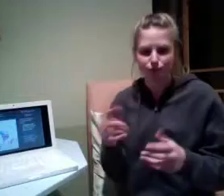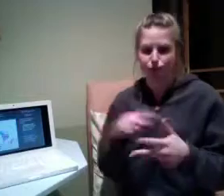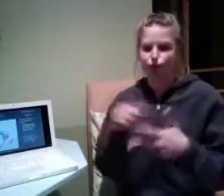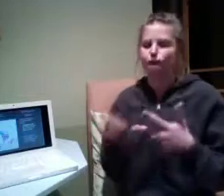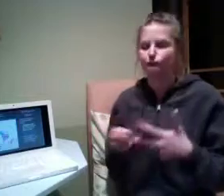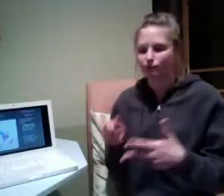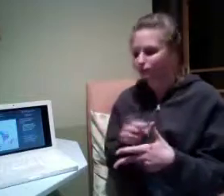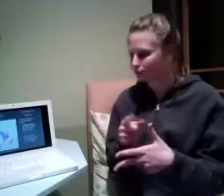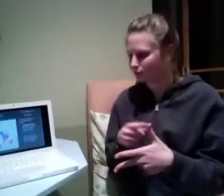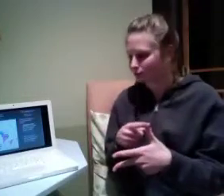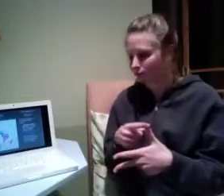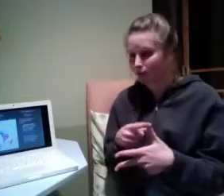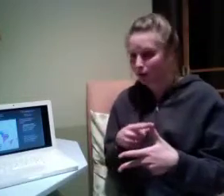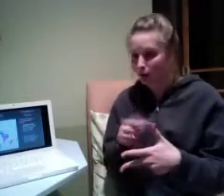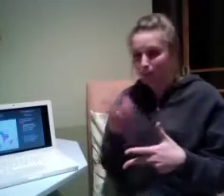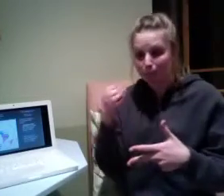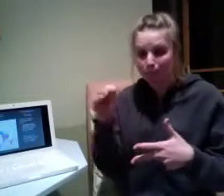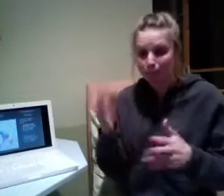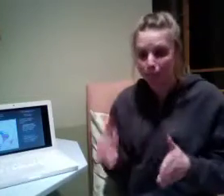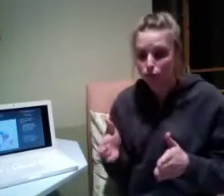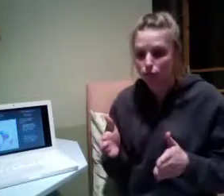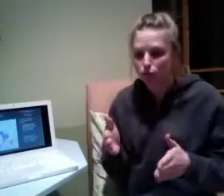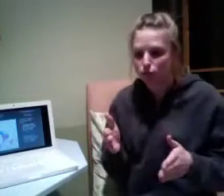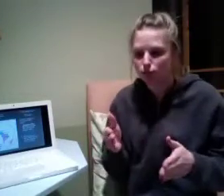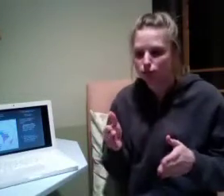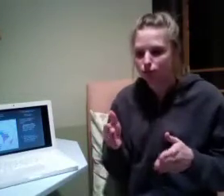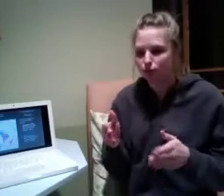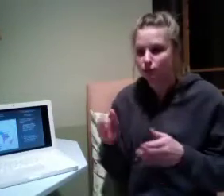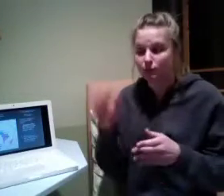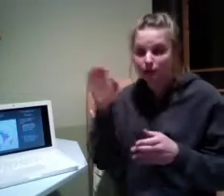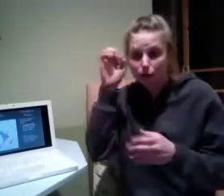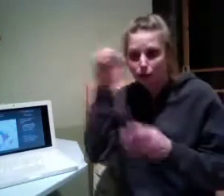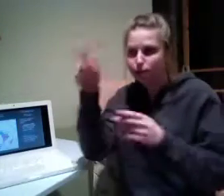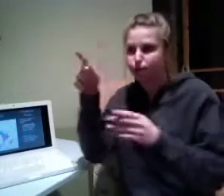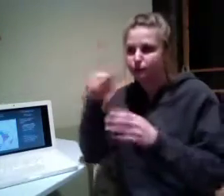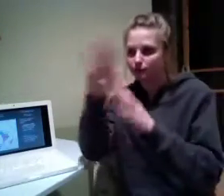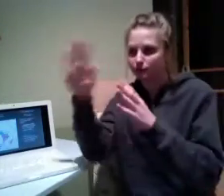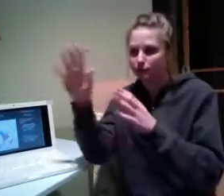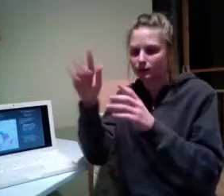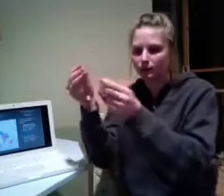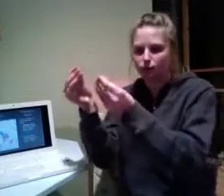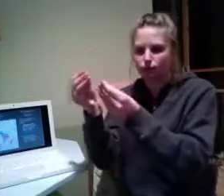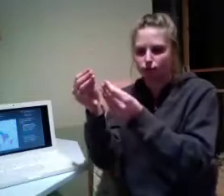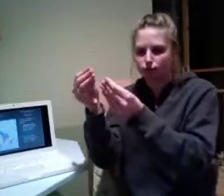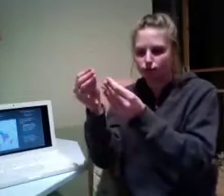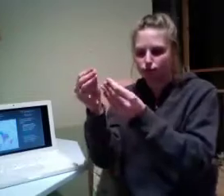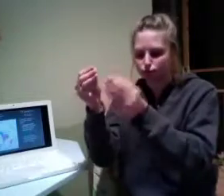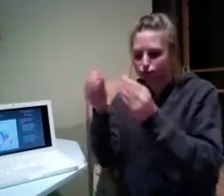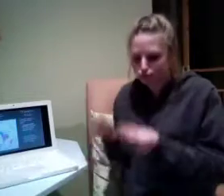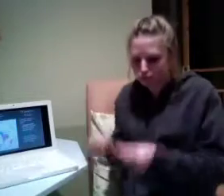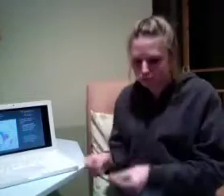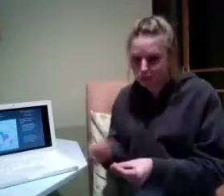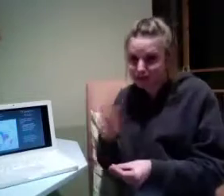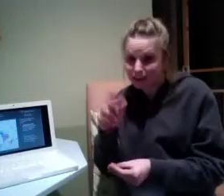guns, cloth, and other things to Africa. And when they got here, what essentially happened is